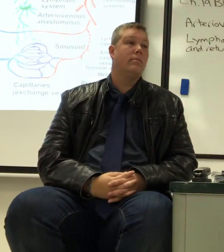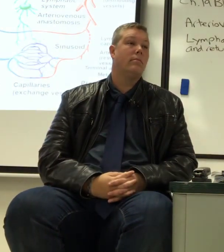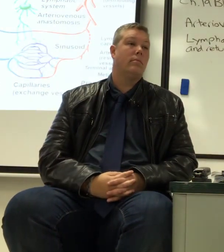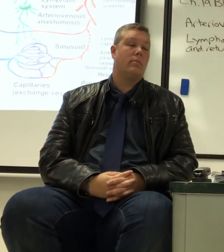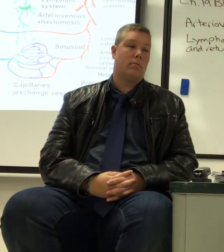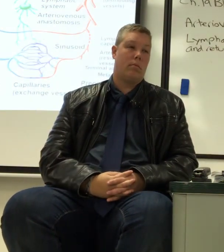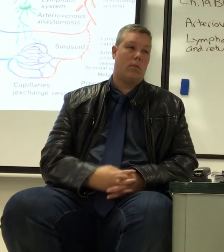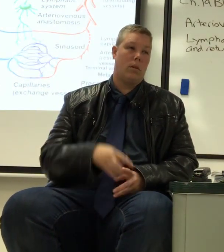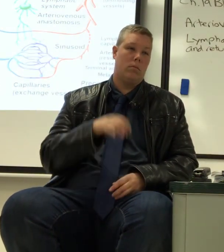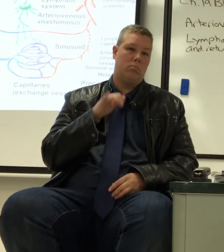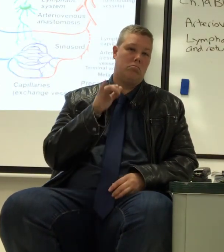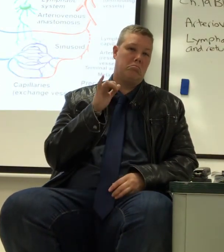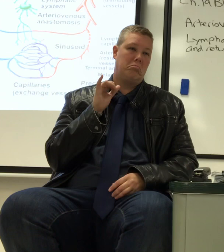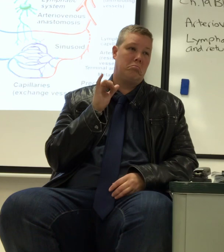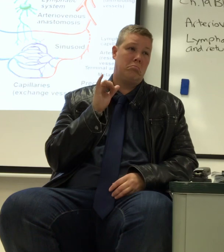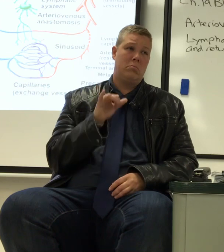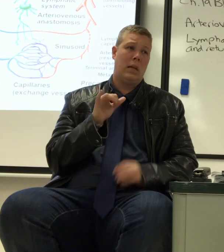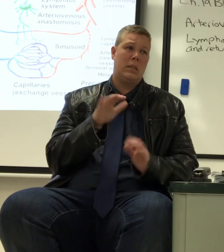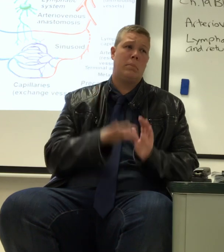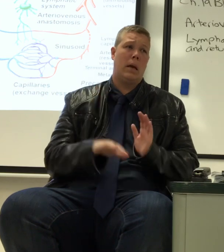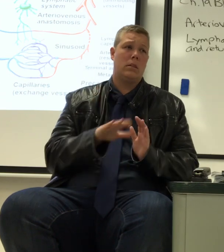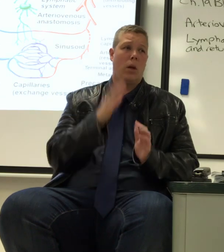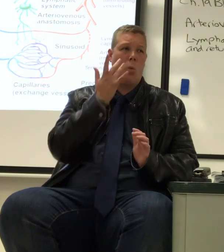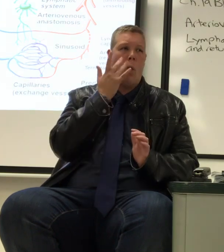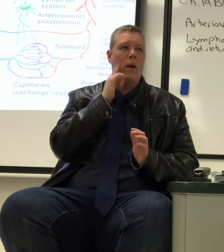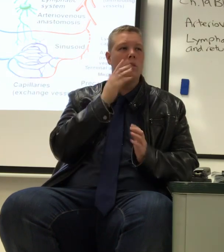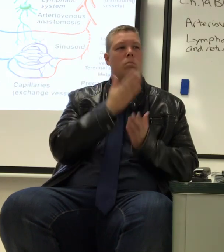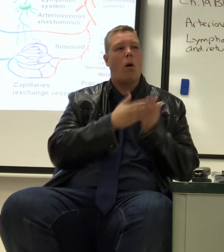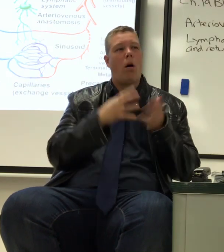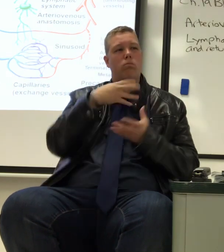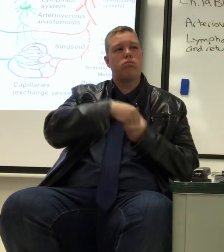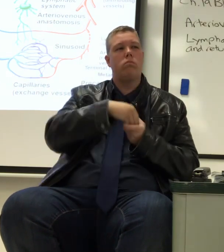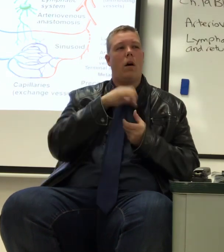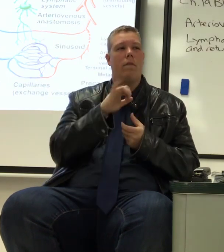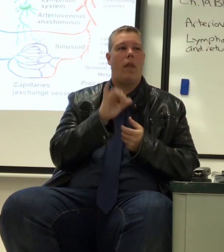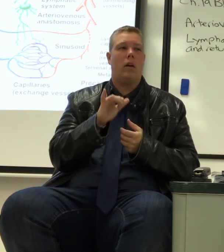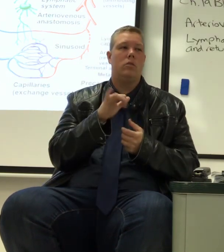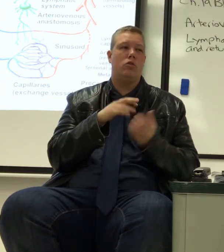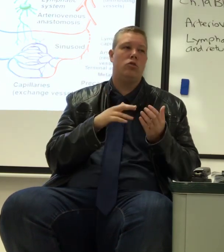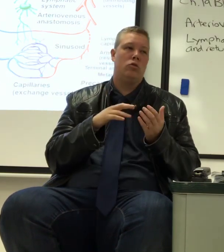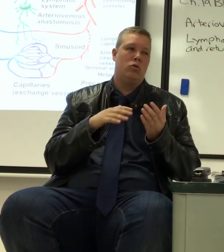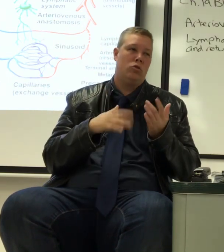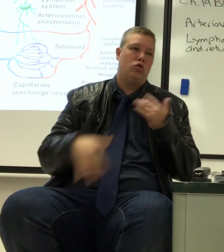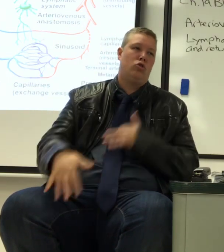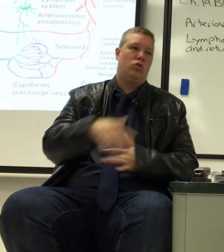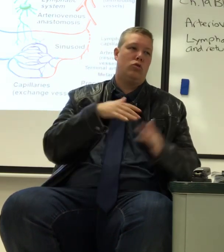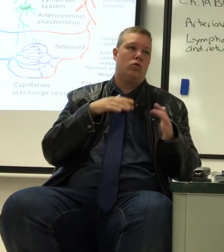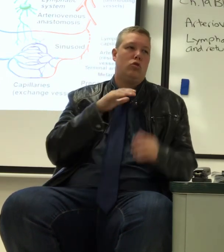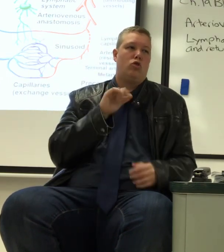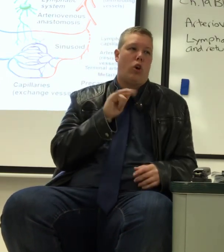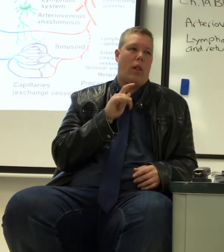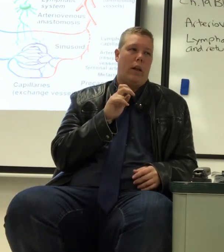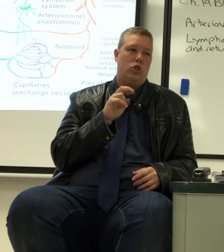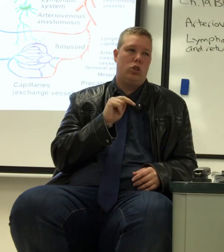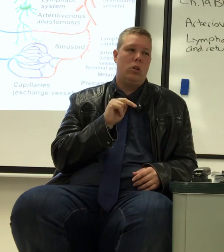And that's basically why it's a part of circulation. It contributes to blood